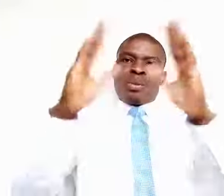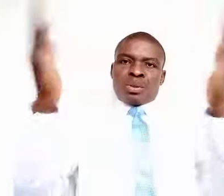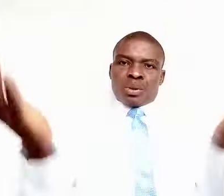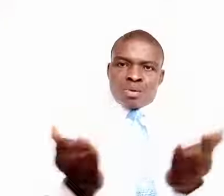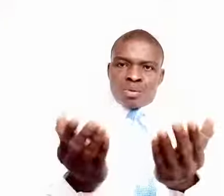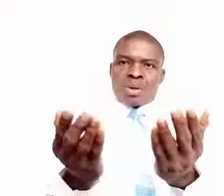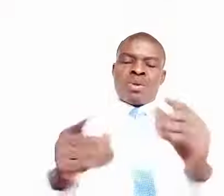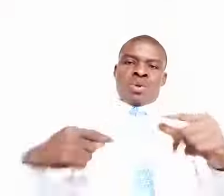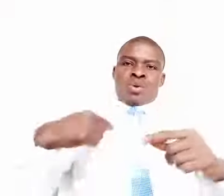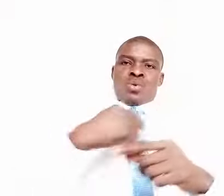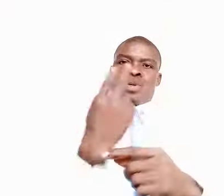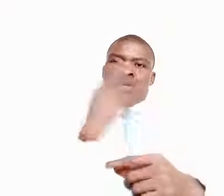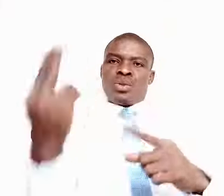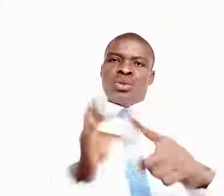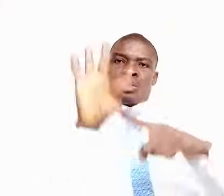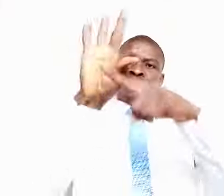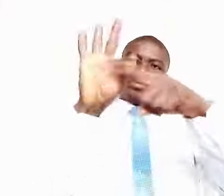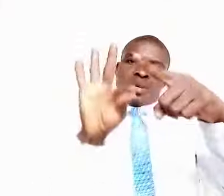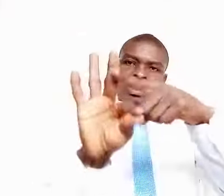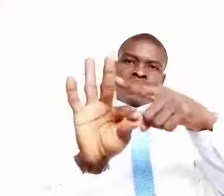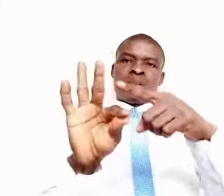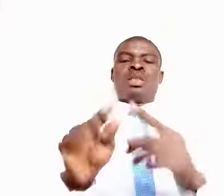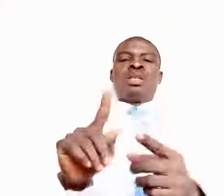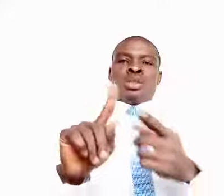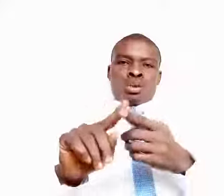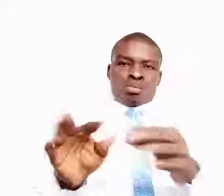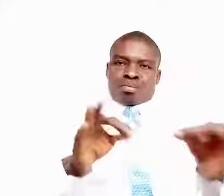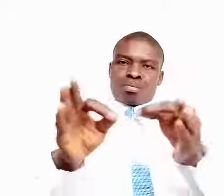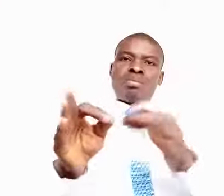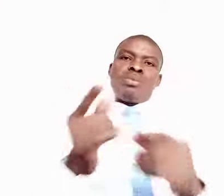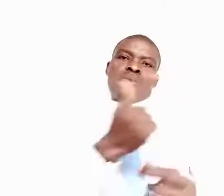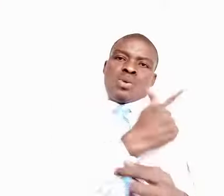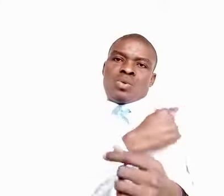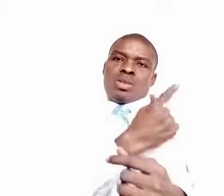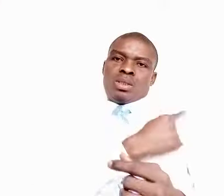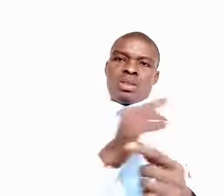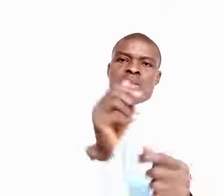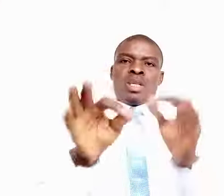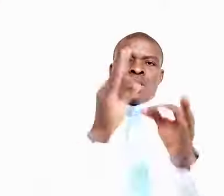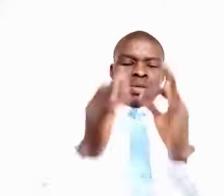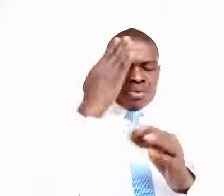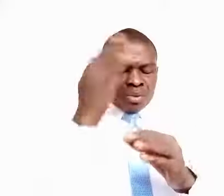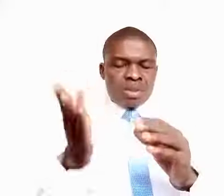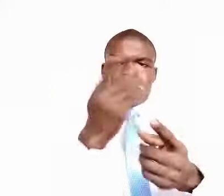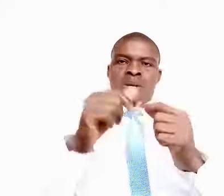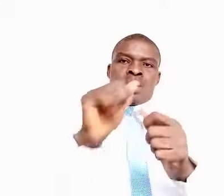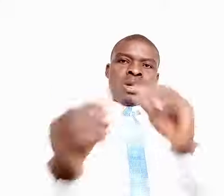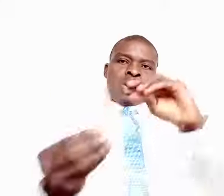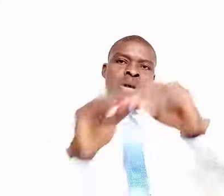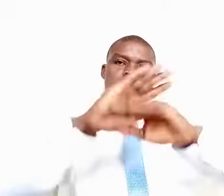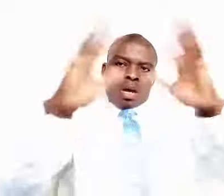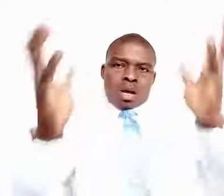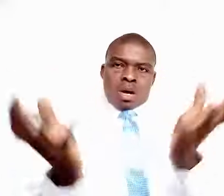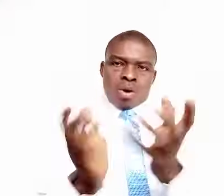fraction to describe parts of quantities. Imagine a whole as a complete object. When we divide it into